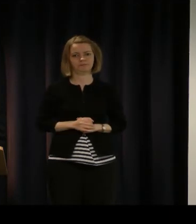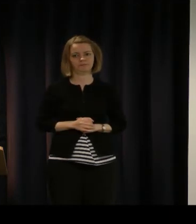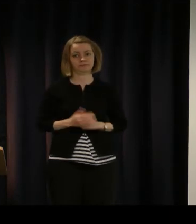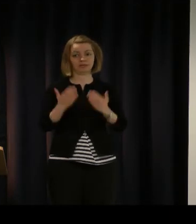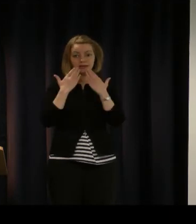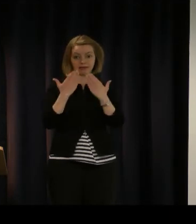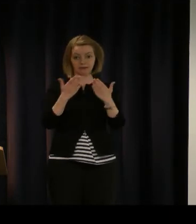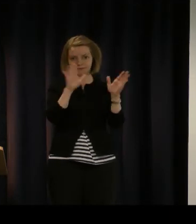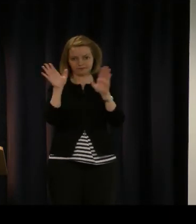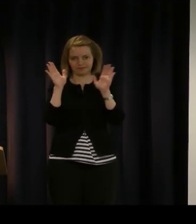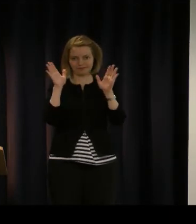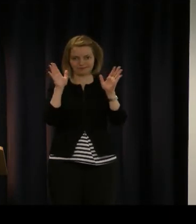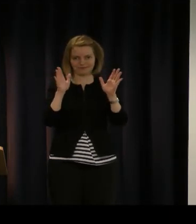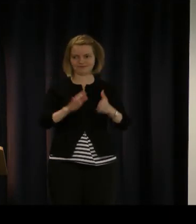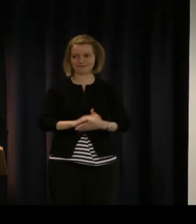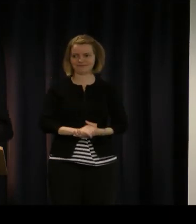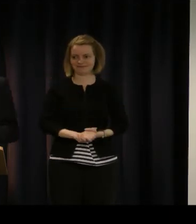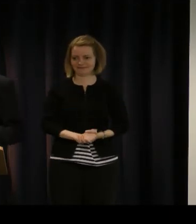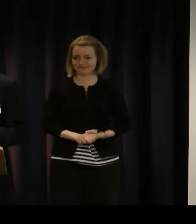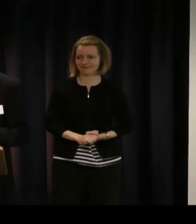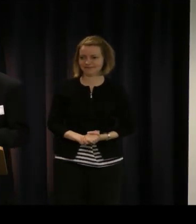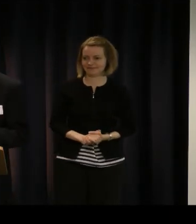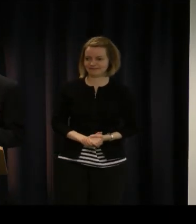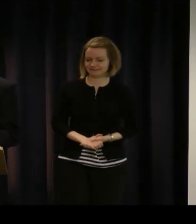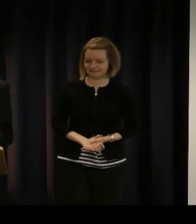So thank you very much.